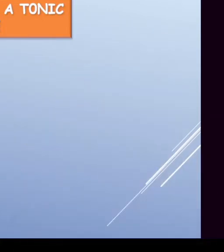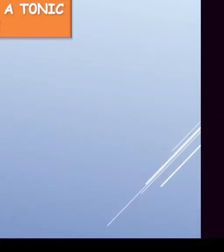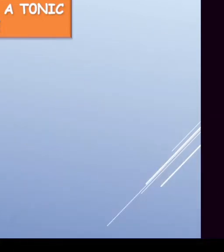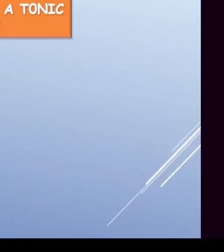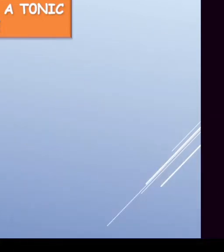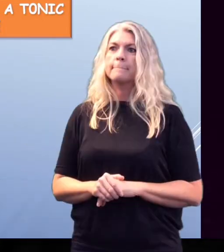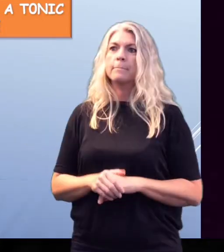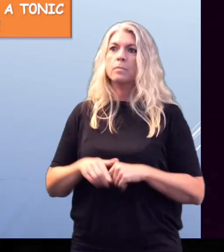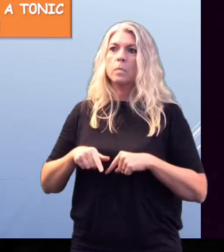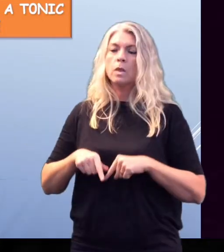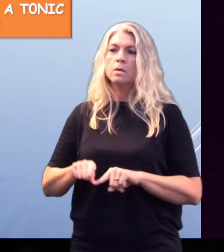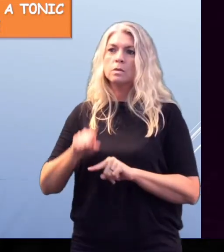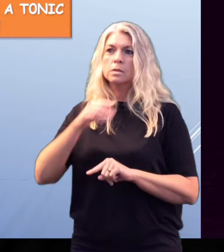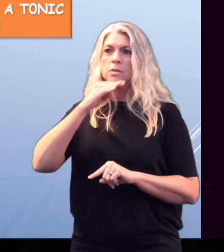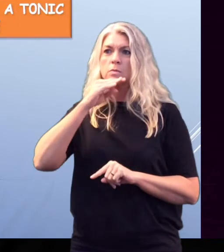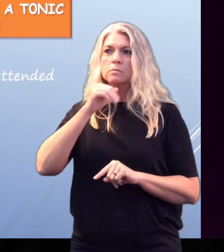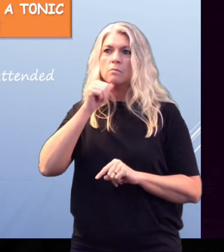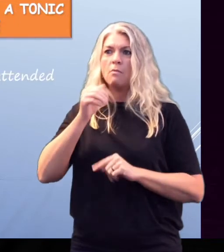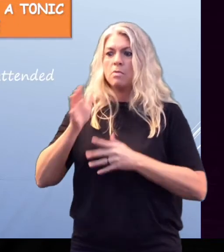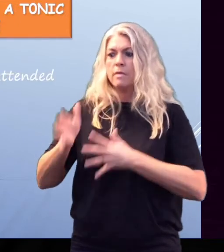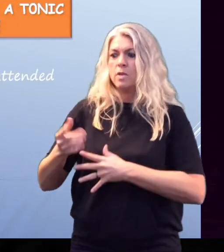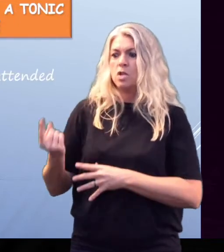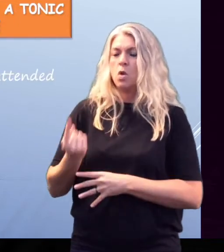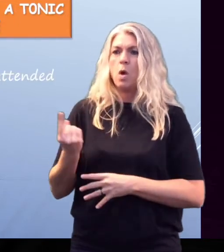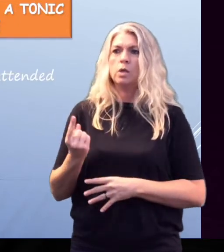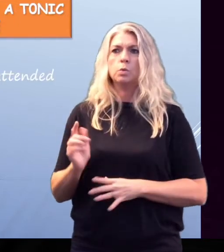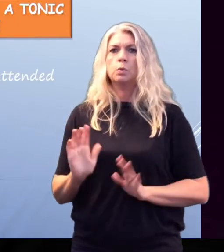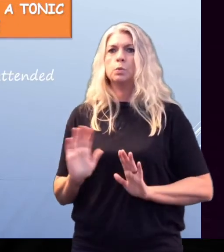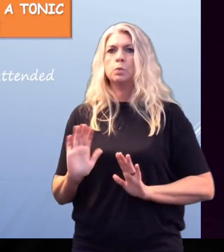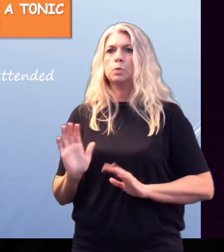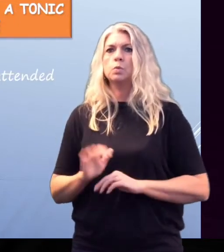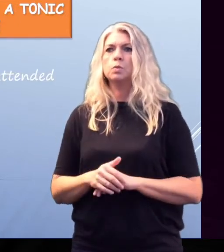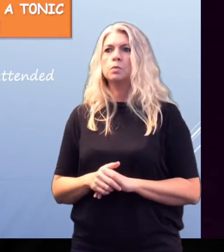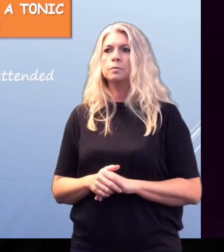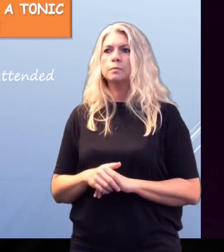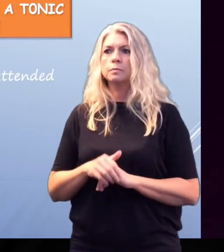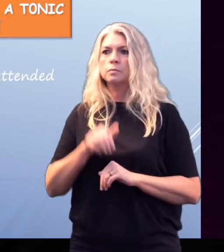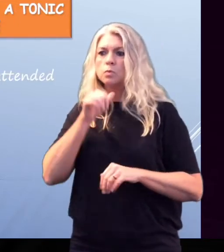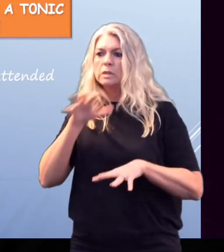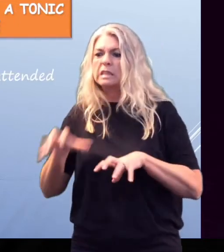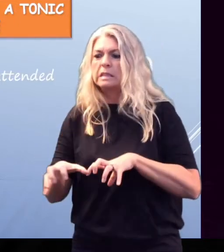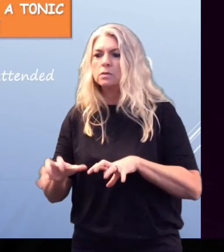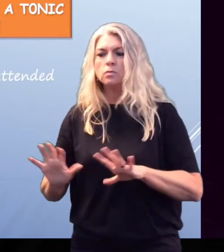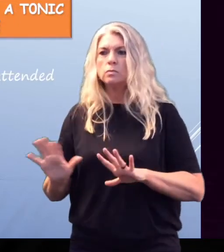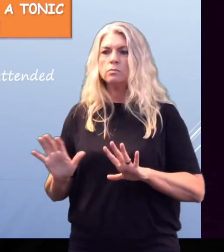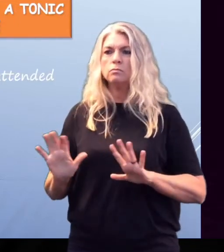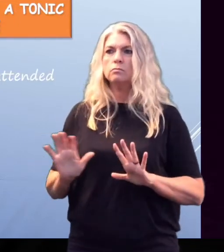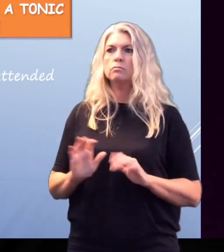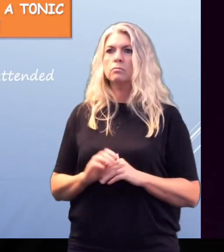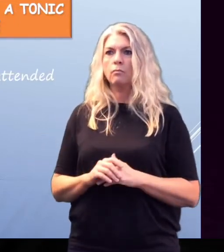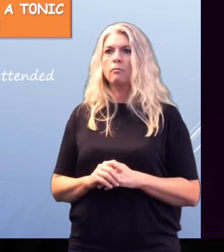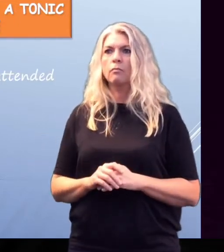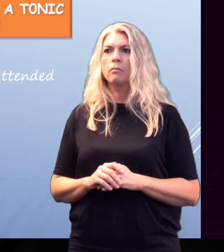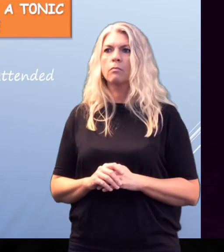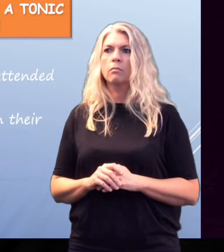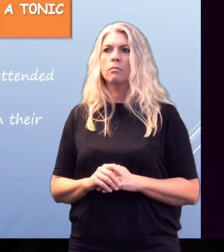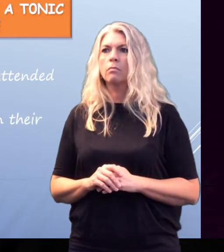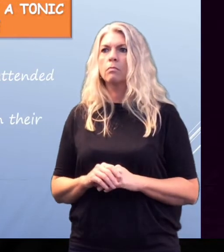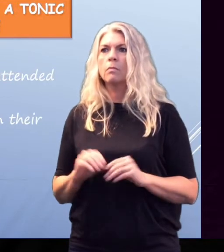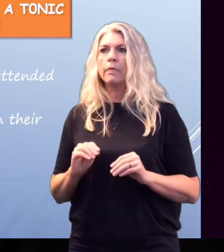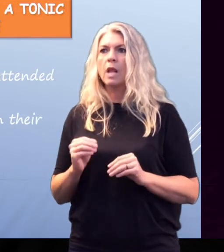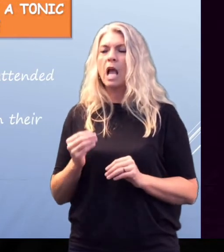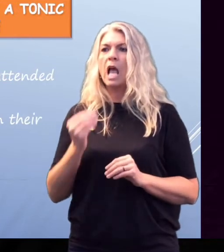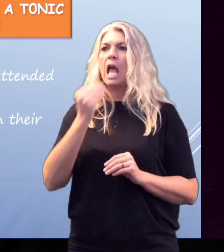During a tonic-clonic seizure, do not leave the child unattended. Do not restrain them. Do not